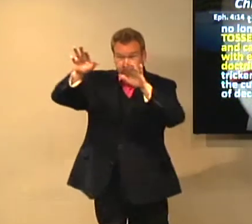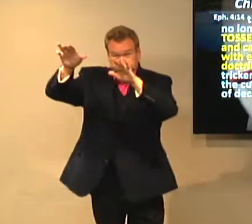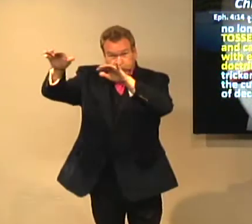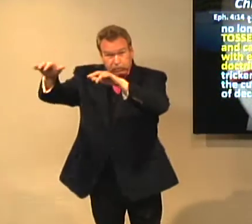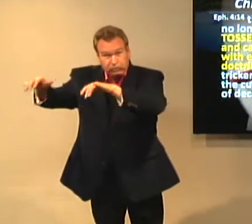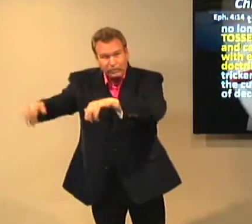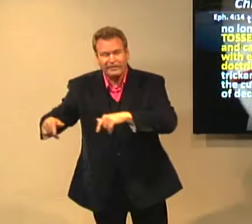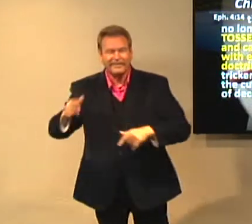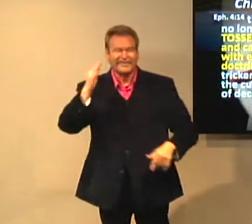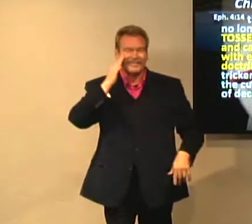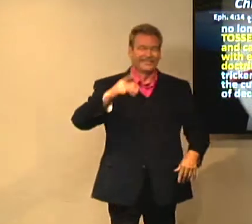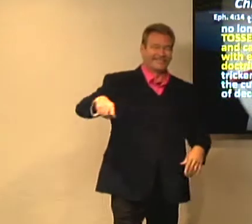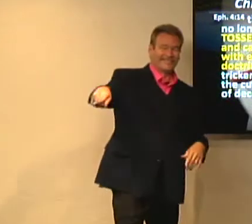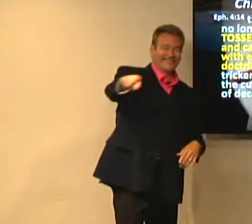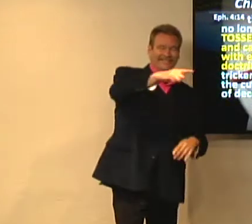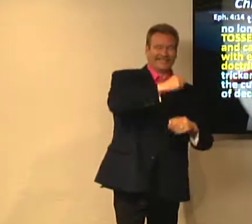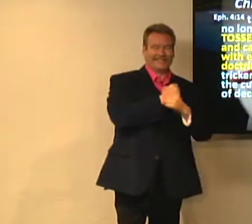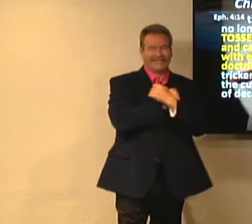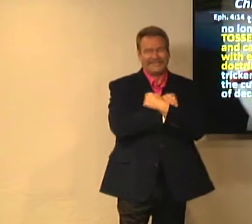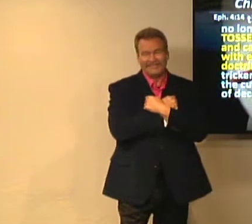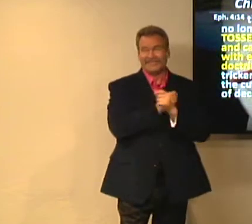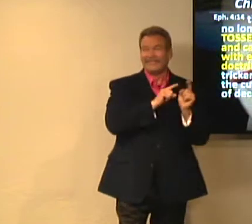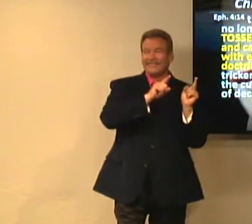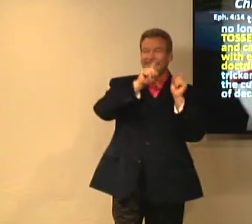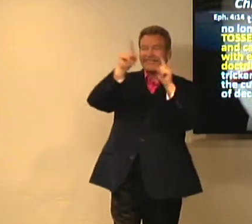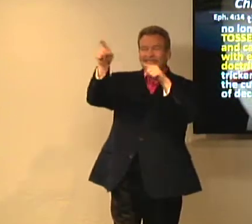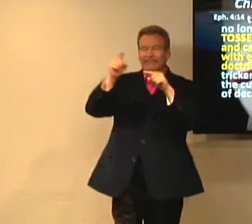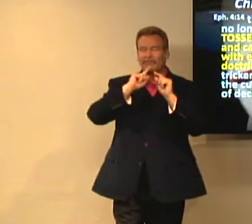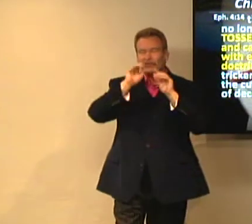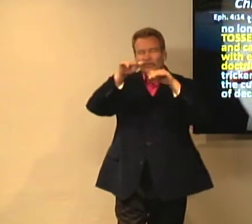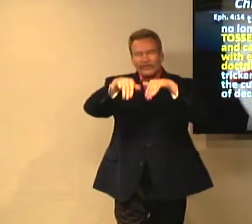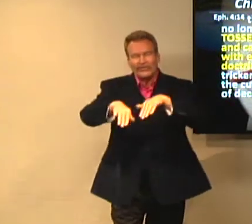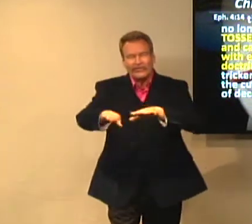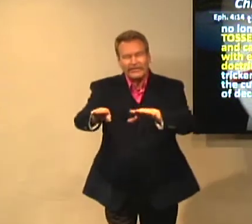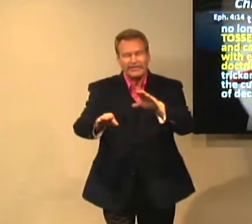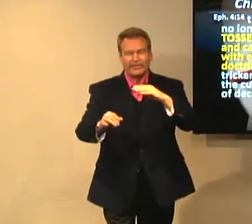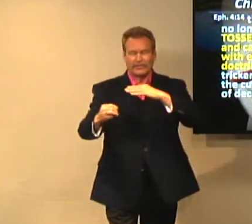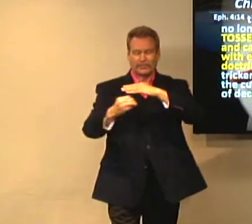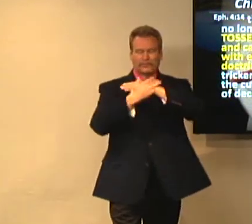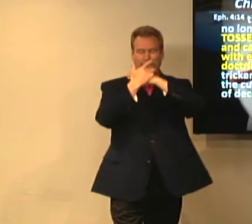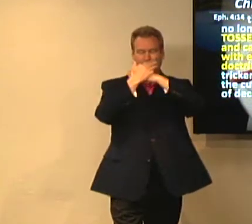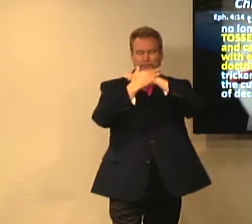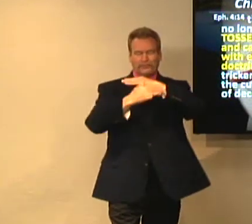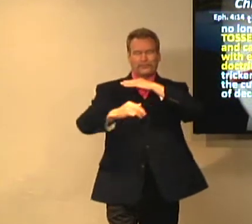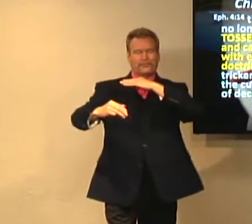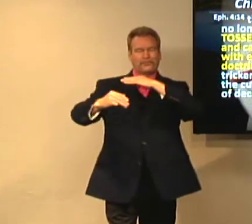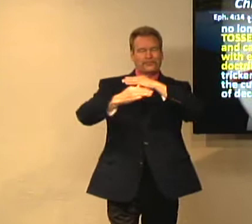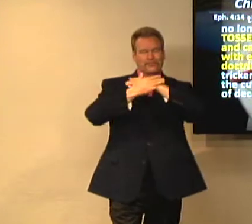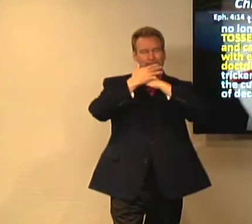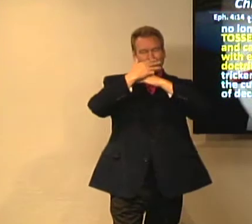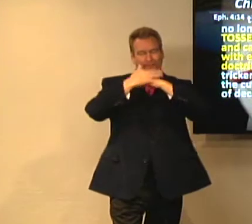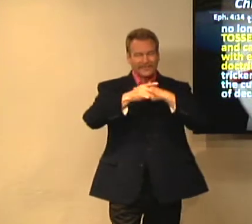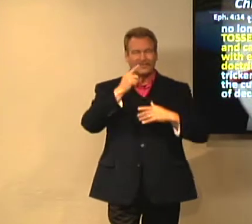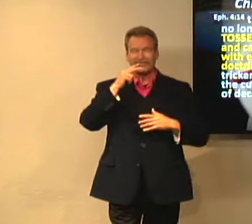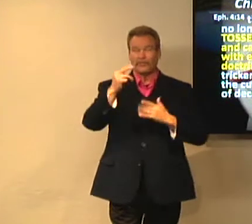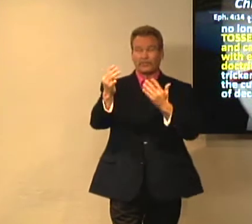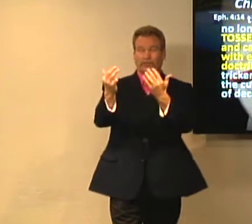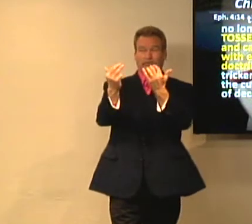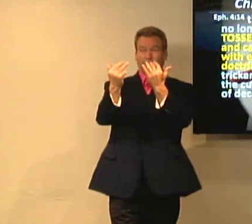So we're going to focus on this, be like a wave. I so enjoy going out to the ocean, being out at the beach and watching the